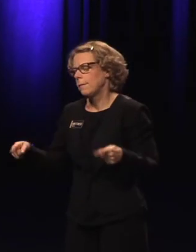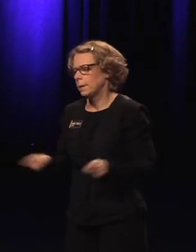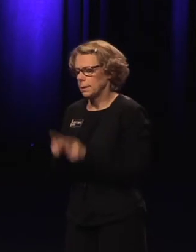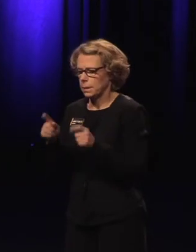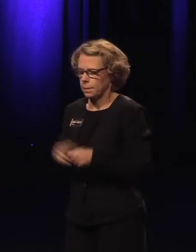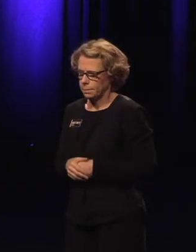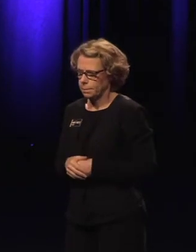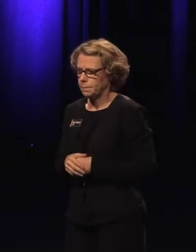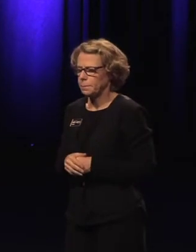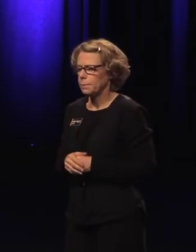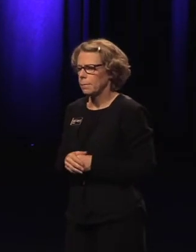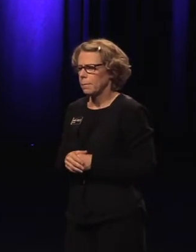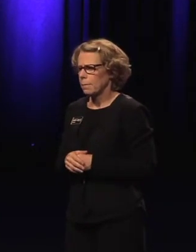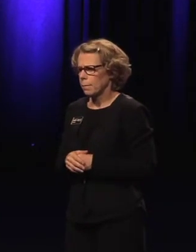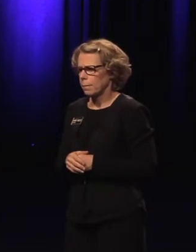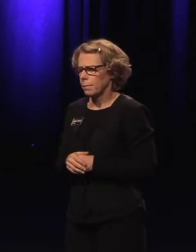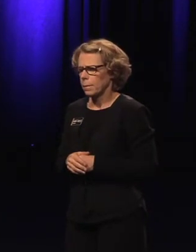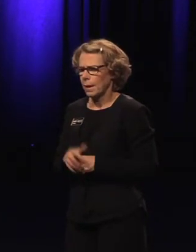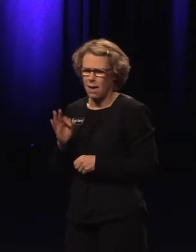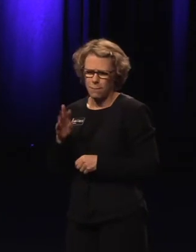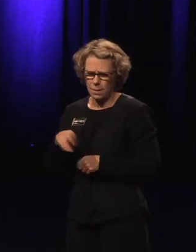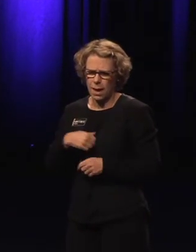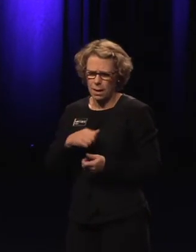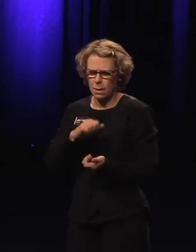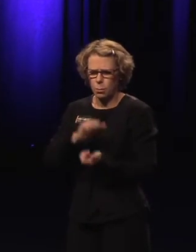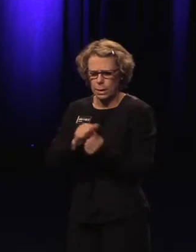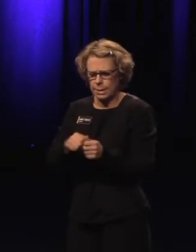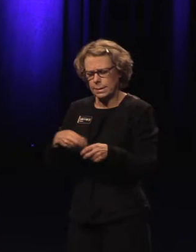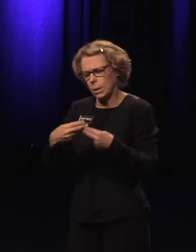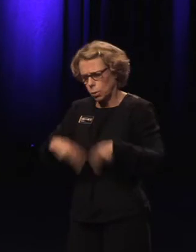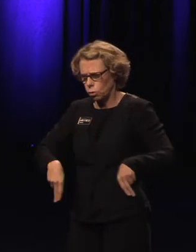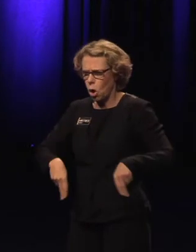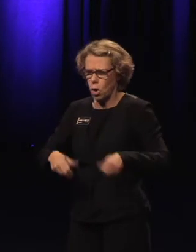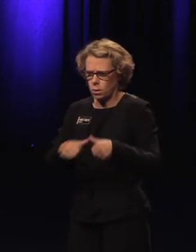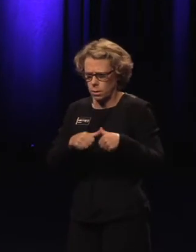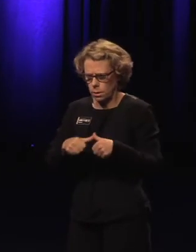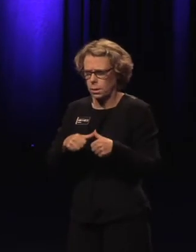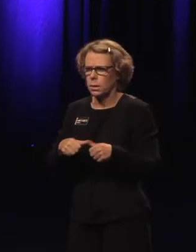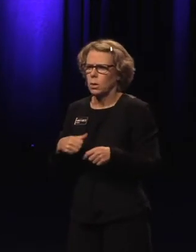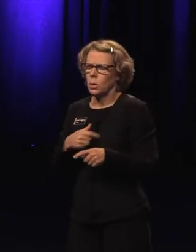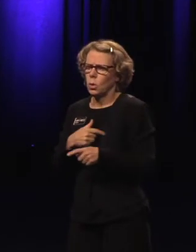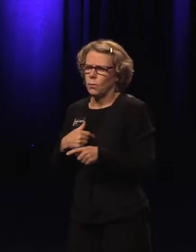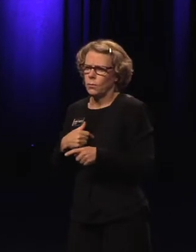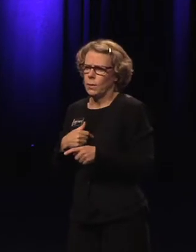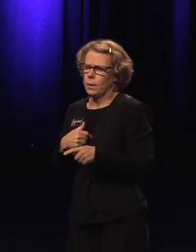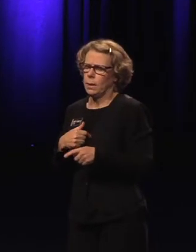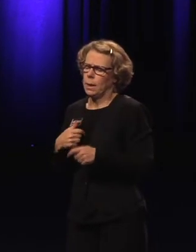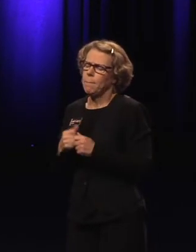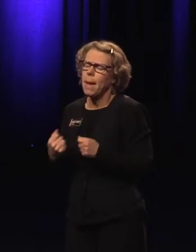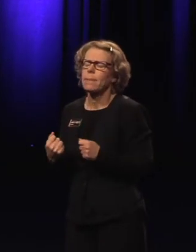as a political institution, as you know, to settle disputes and secure peace and security.